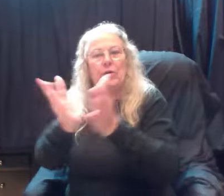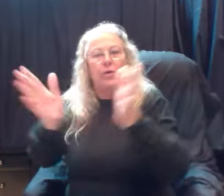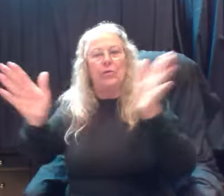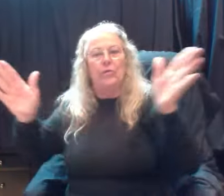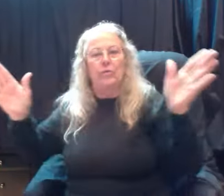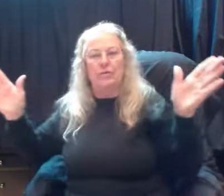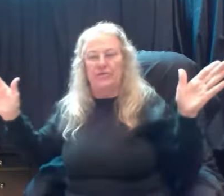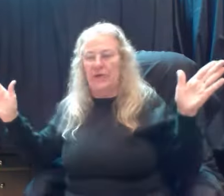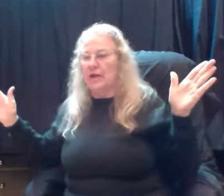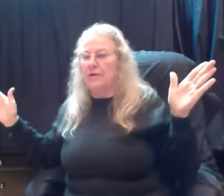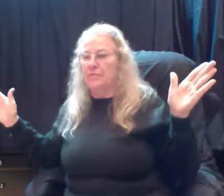Crucified.